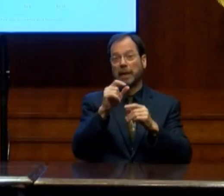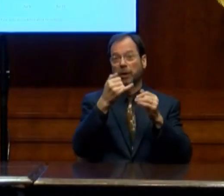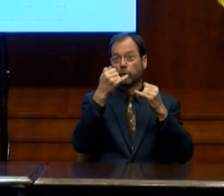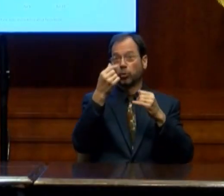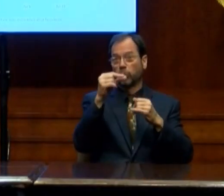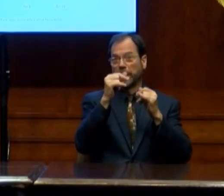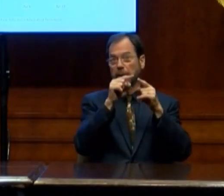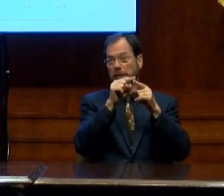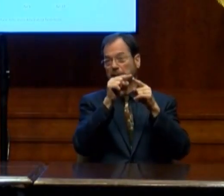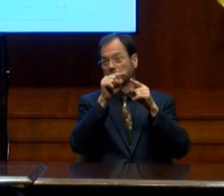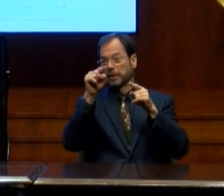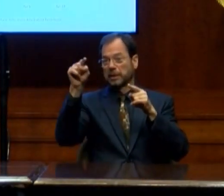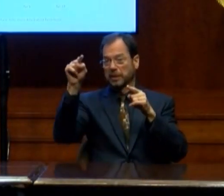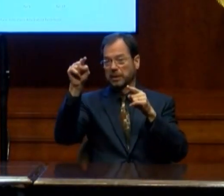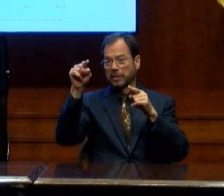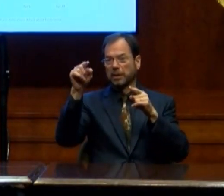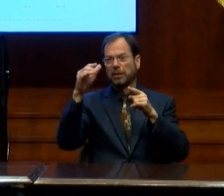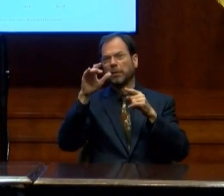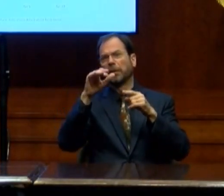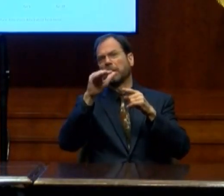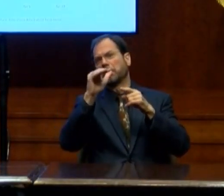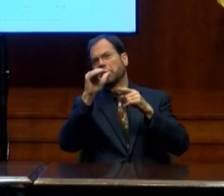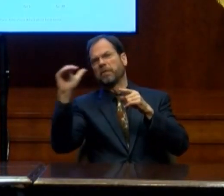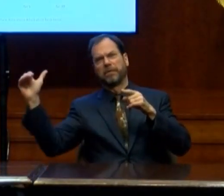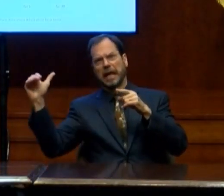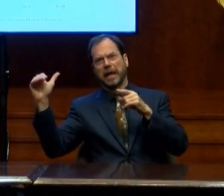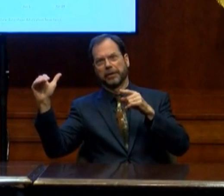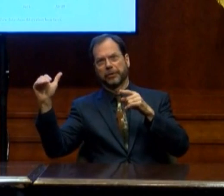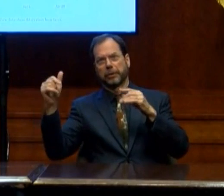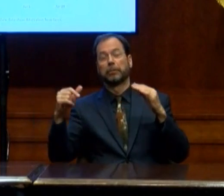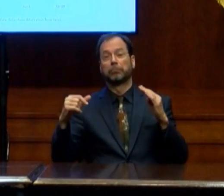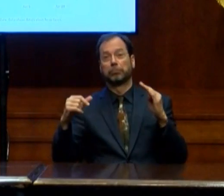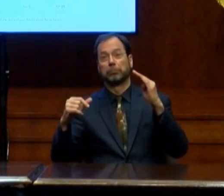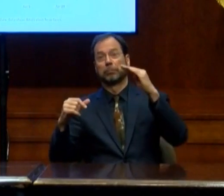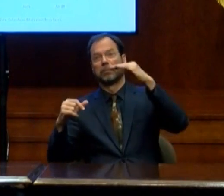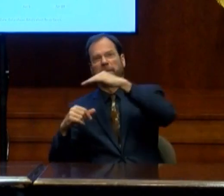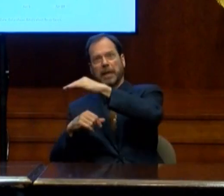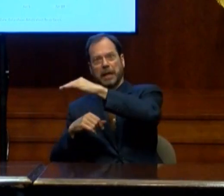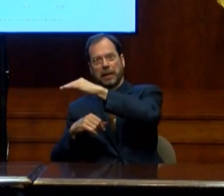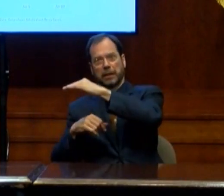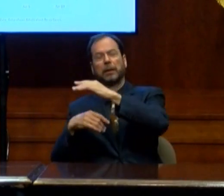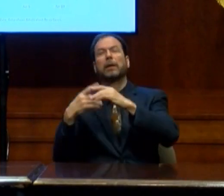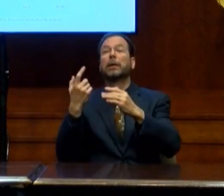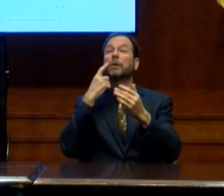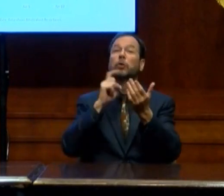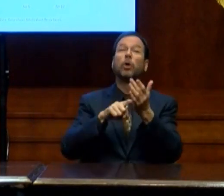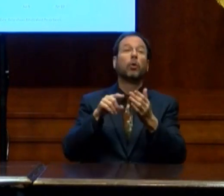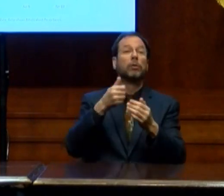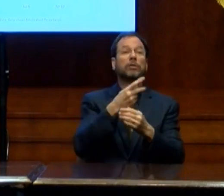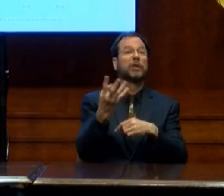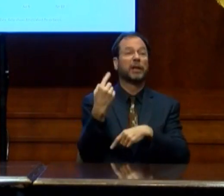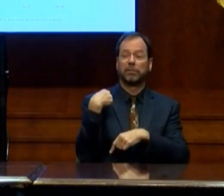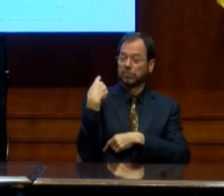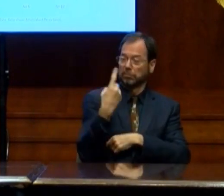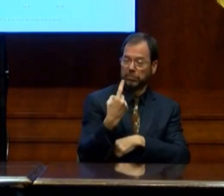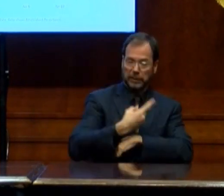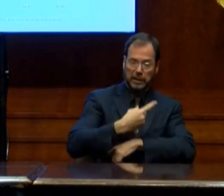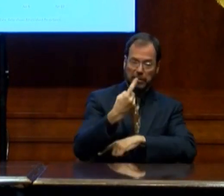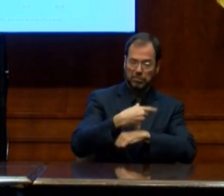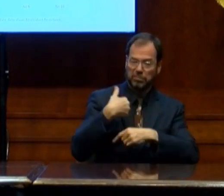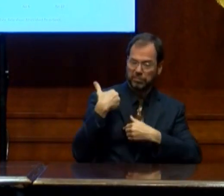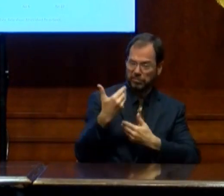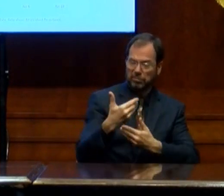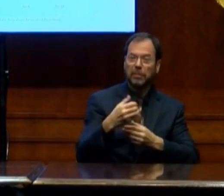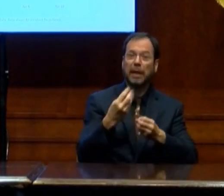that green line, you see that it's relatively flat. So for several days now, in the entire state of Texas, the total number